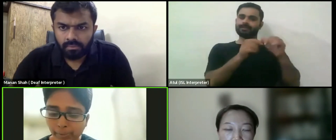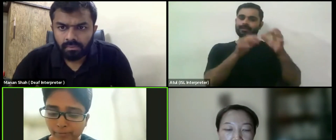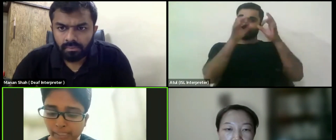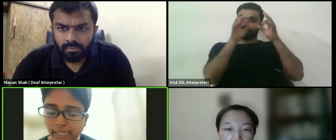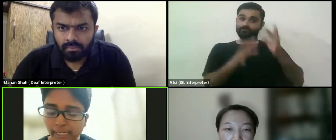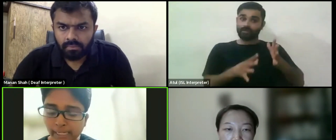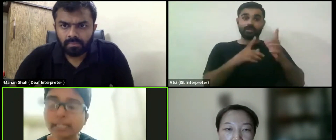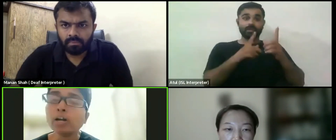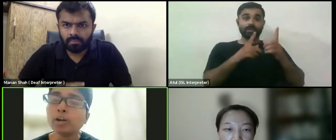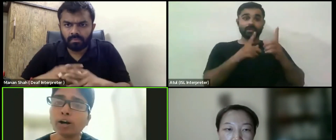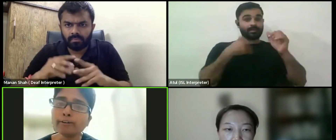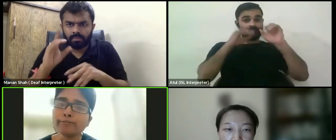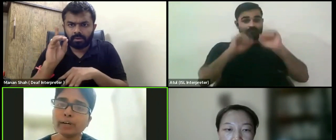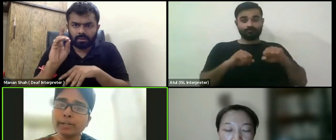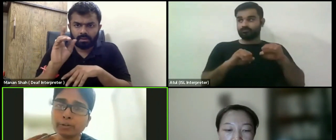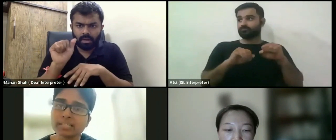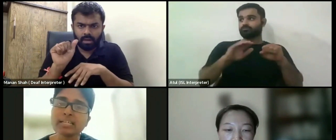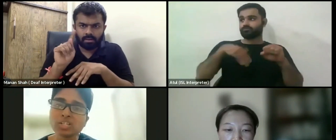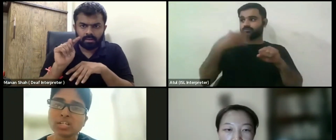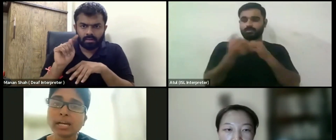And apart from that, lot of